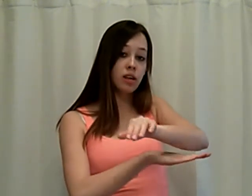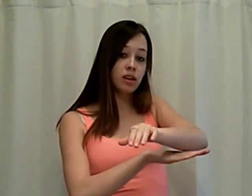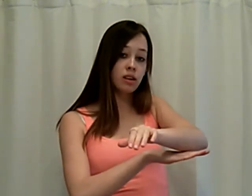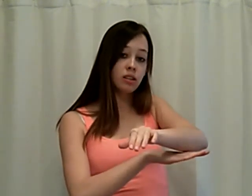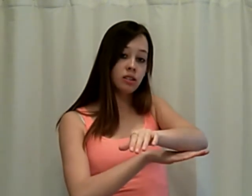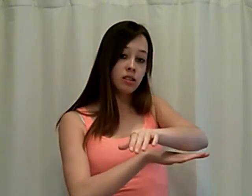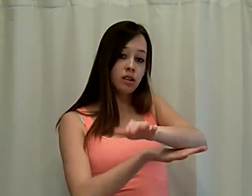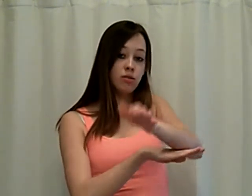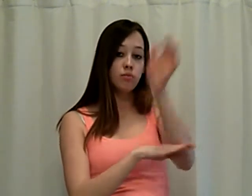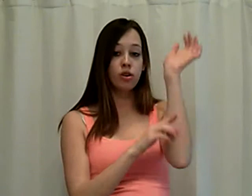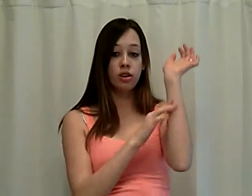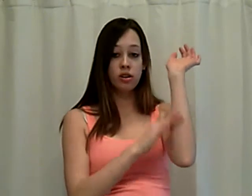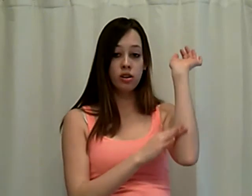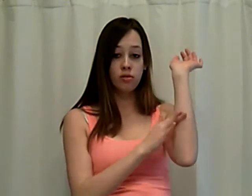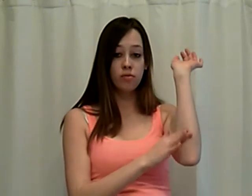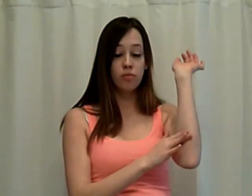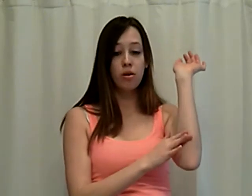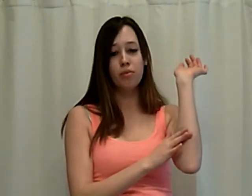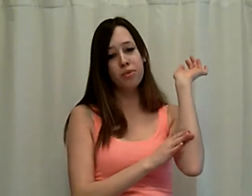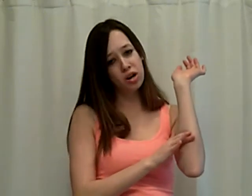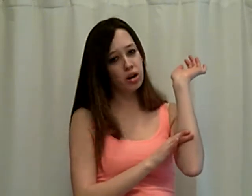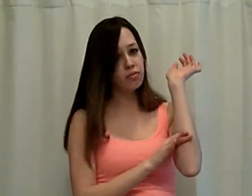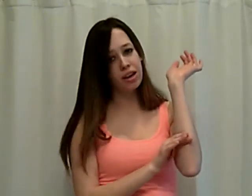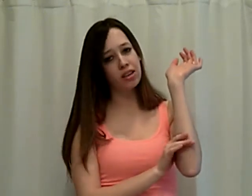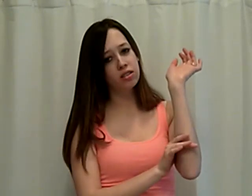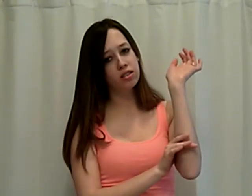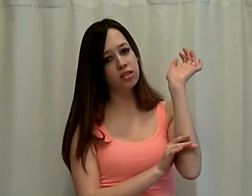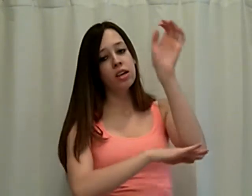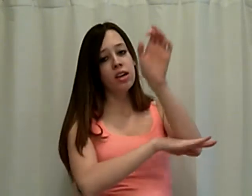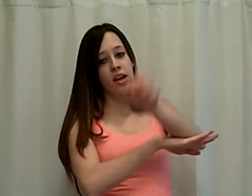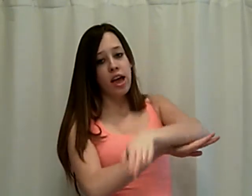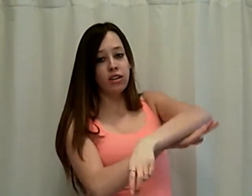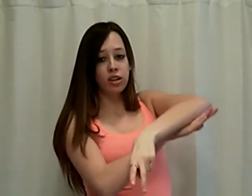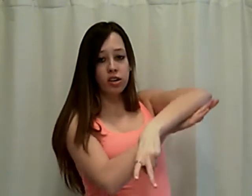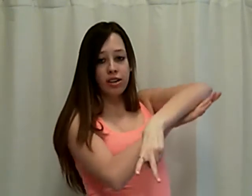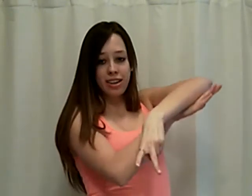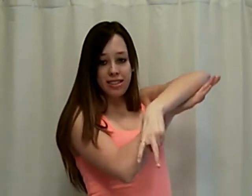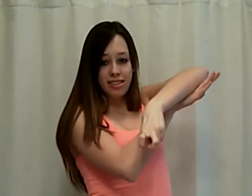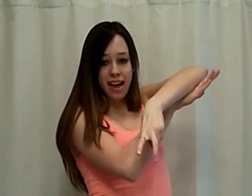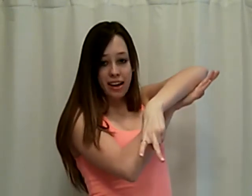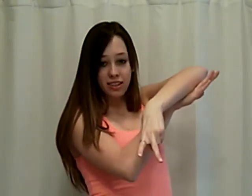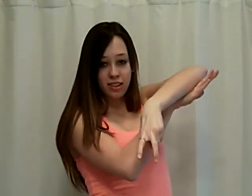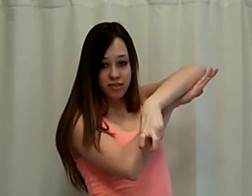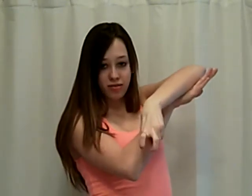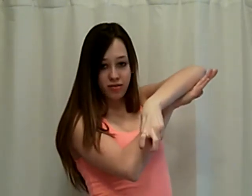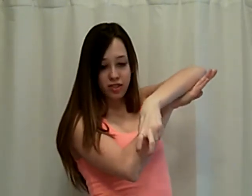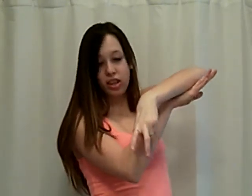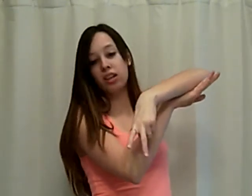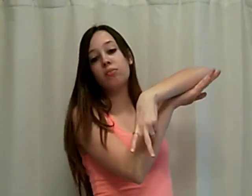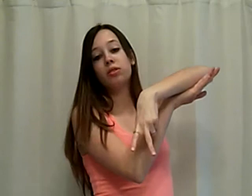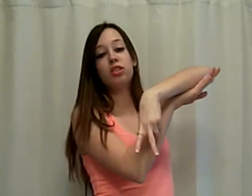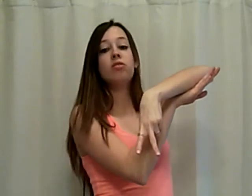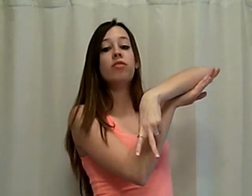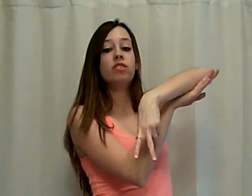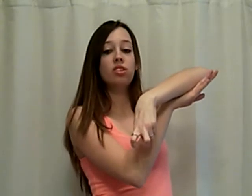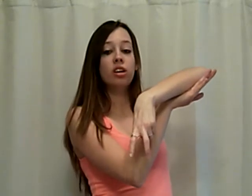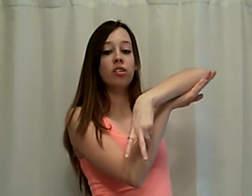like more mid-arm, I guess, and you're going to go like that. So like a number 2, and then just kind of go like